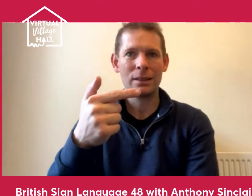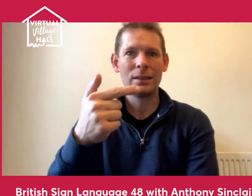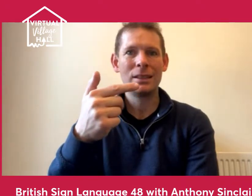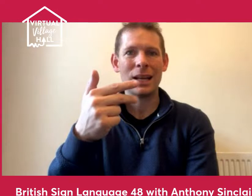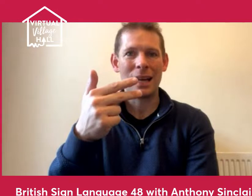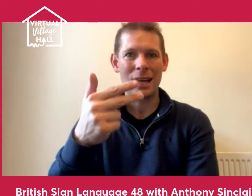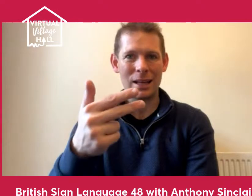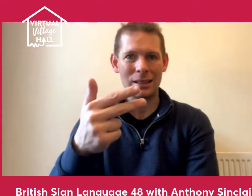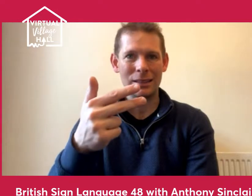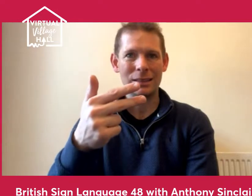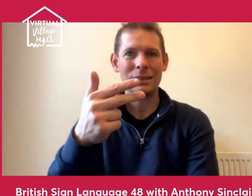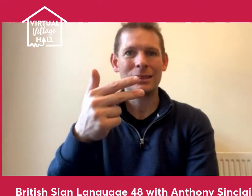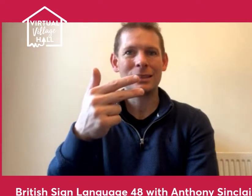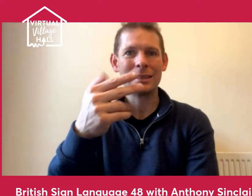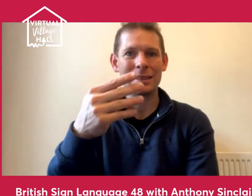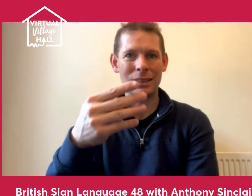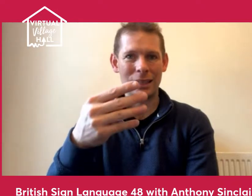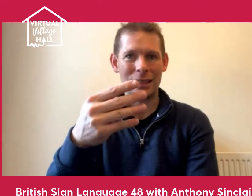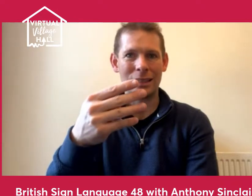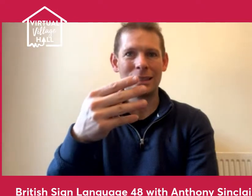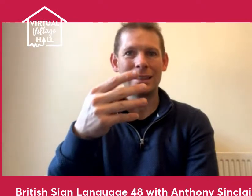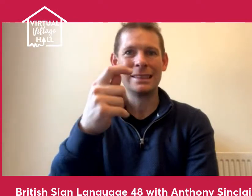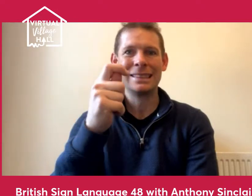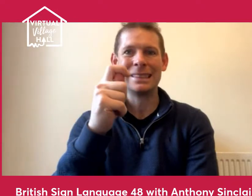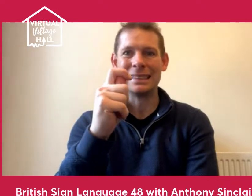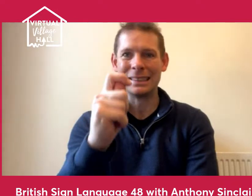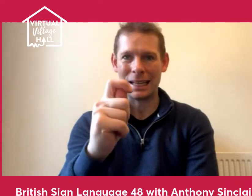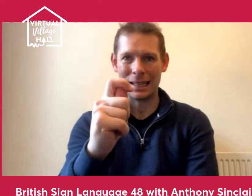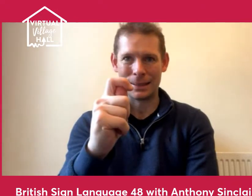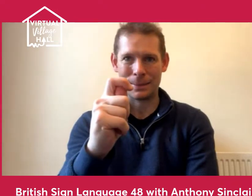7, 8, 9, 10.